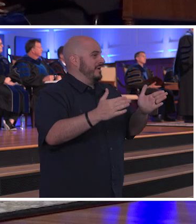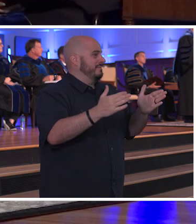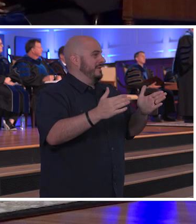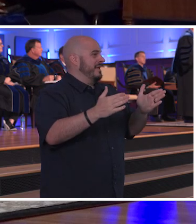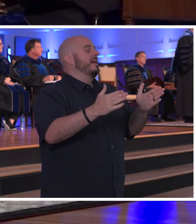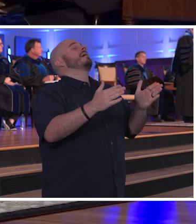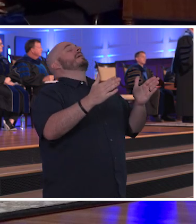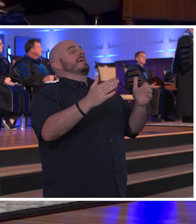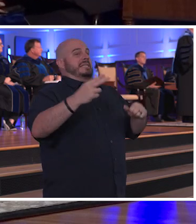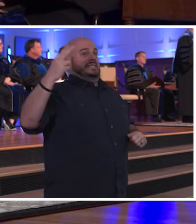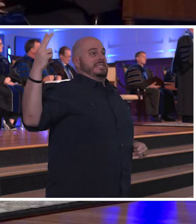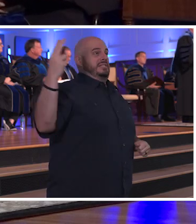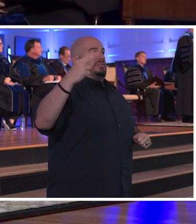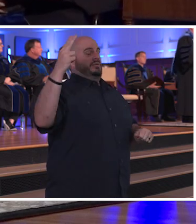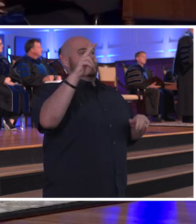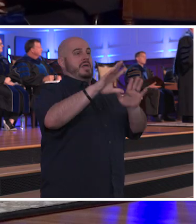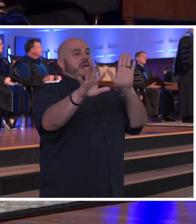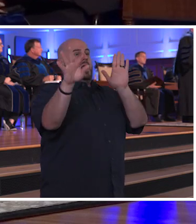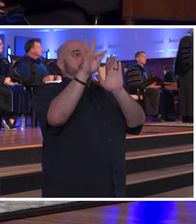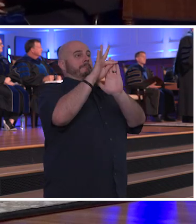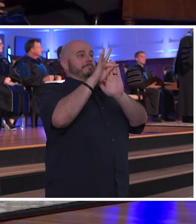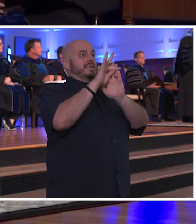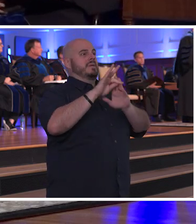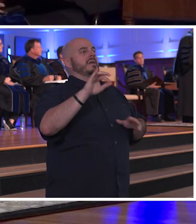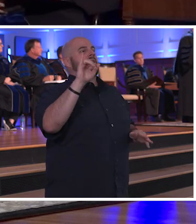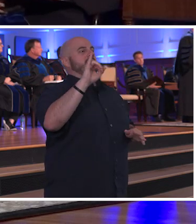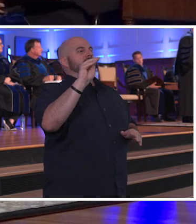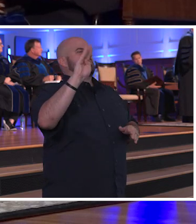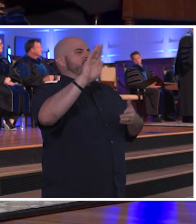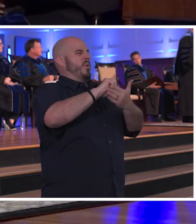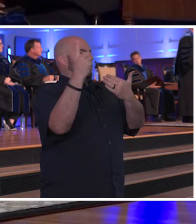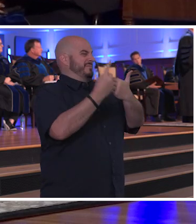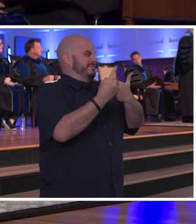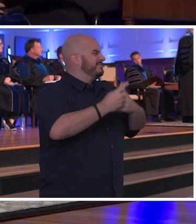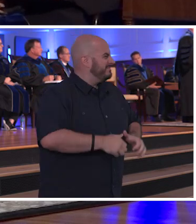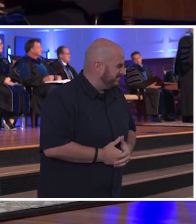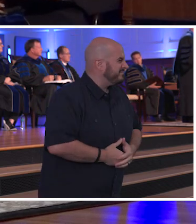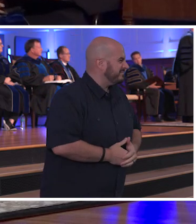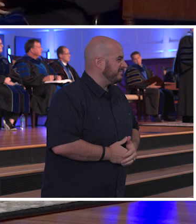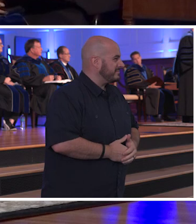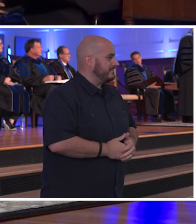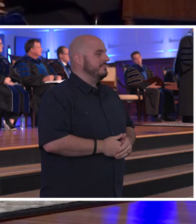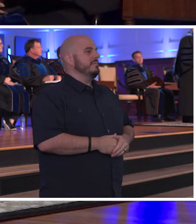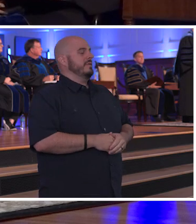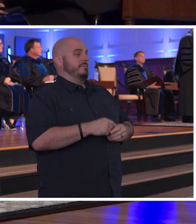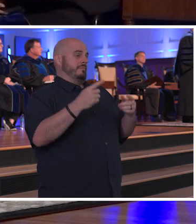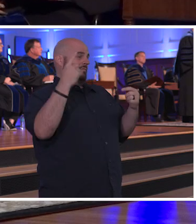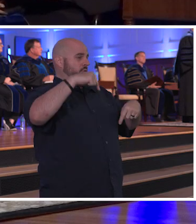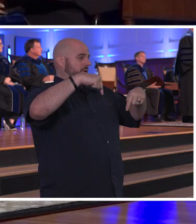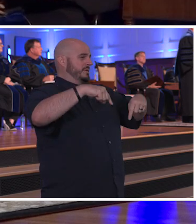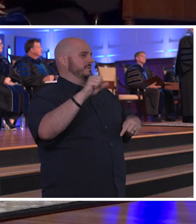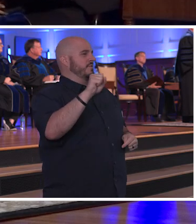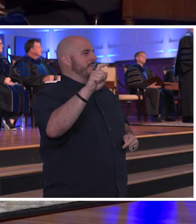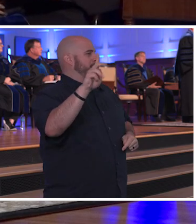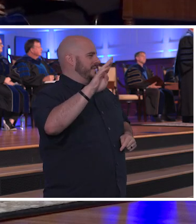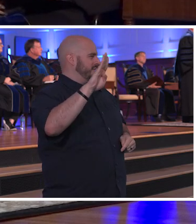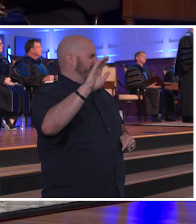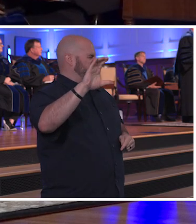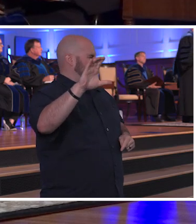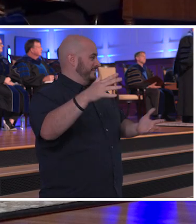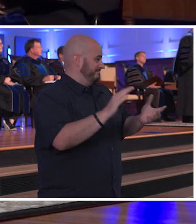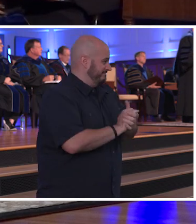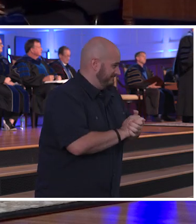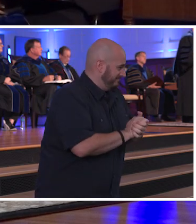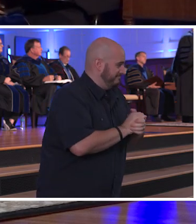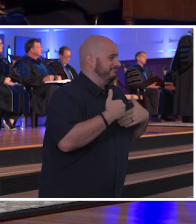then the Foreign Mission Board, now the International Mission Board of the Southern Baptist Convention. As you can imagine, her